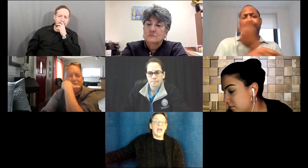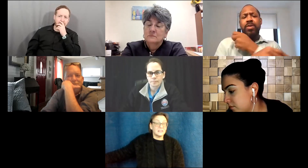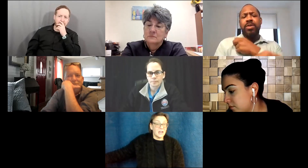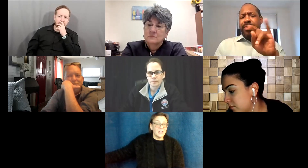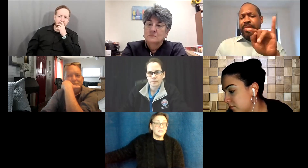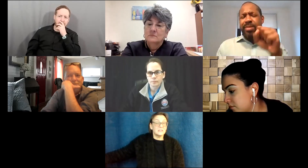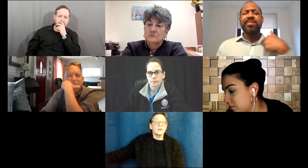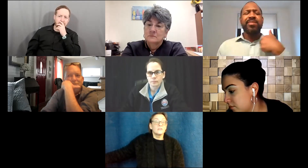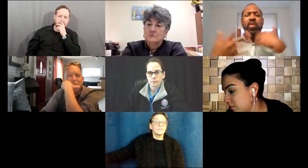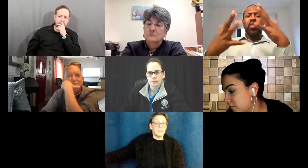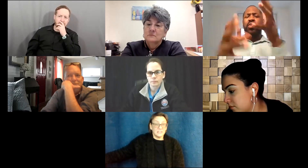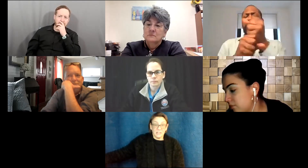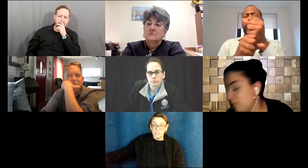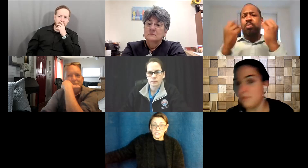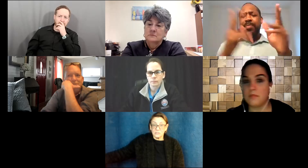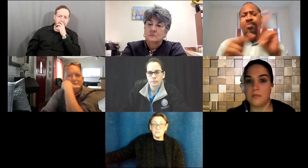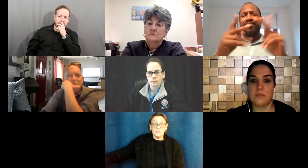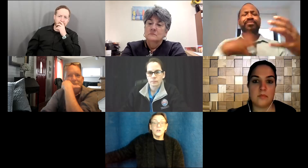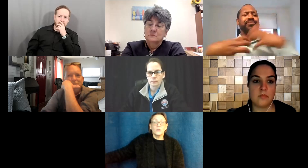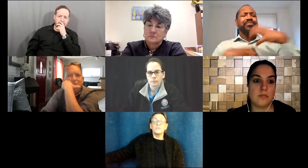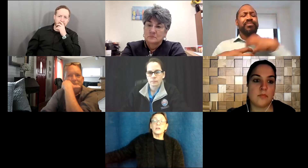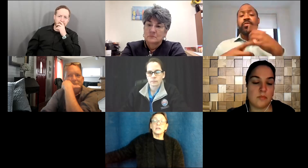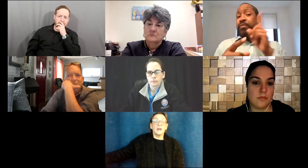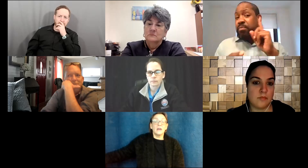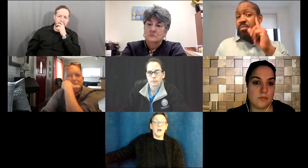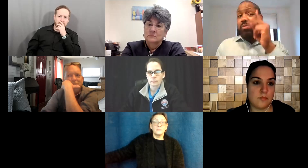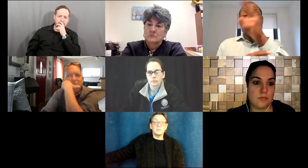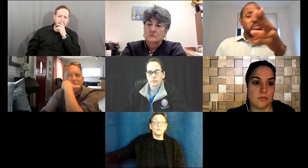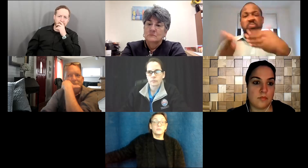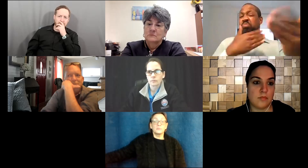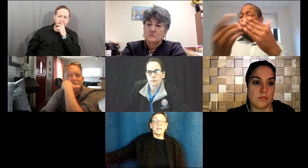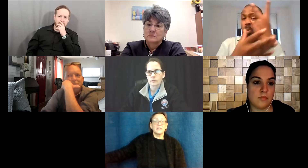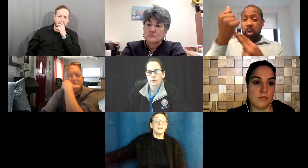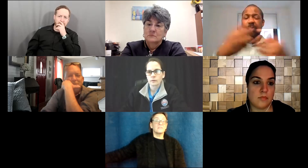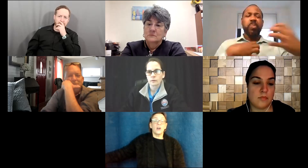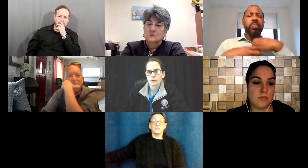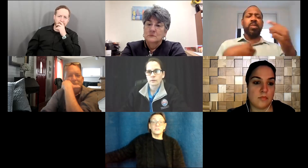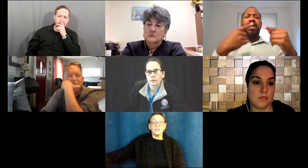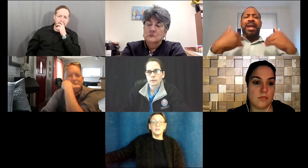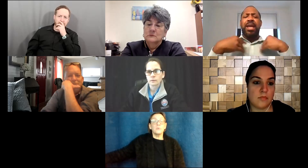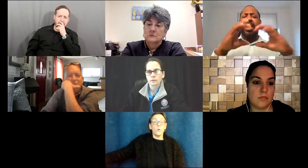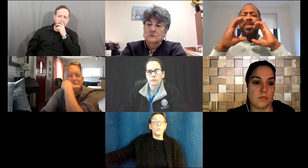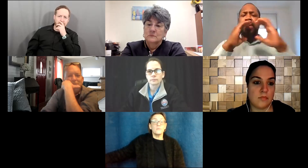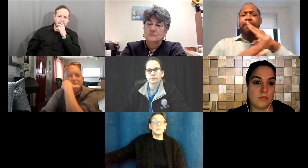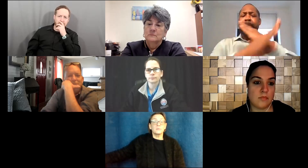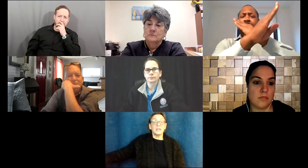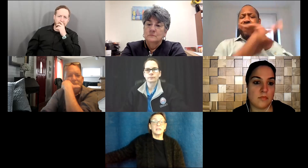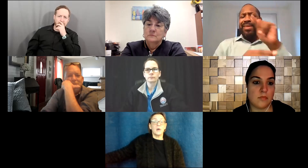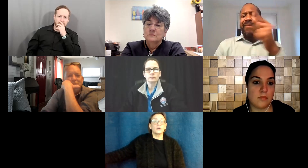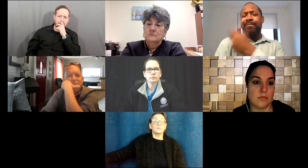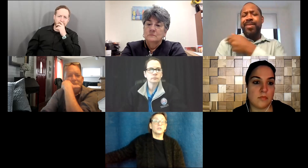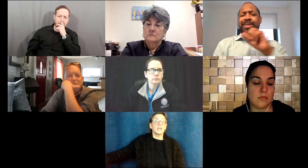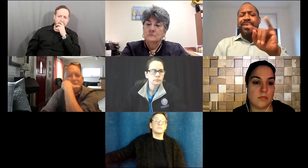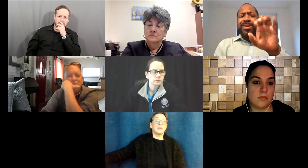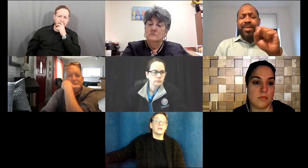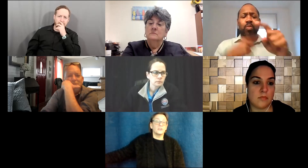have access for vaccinations. We've already gotten a lot of people who've complained, deaf and hard of hearing both have been complaining